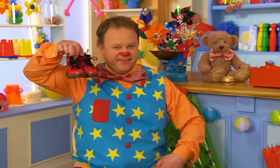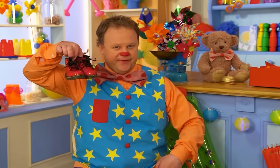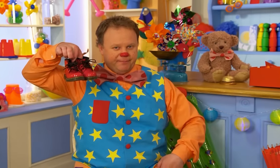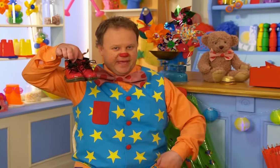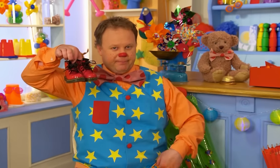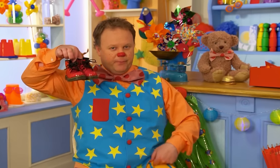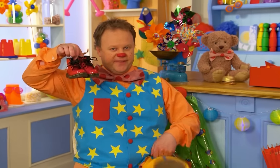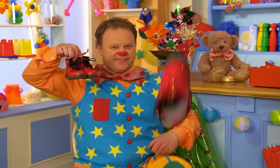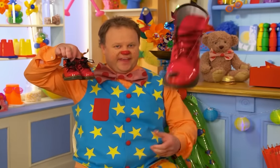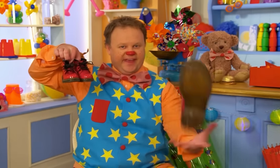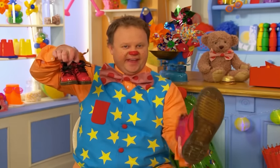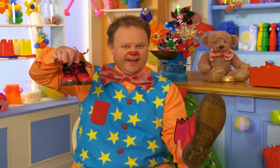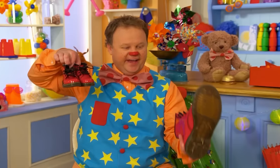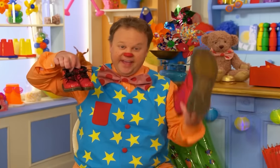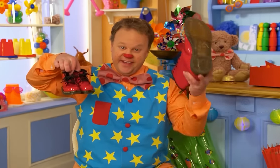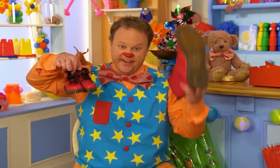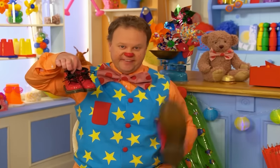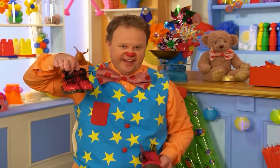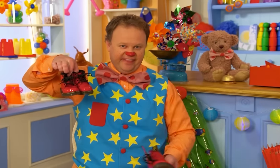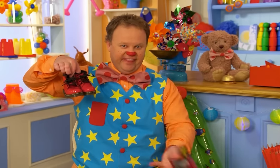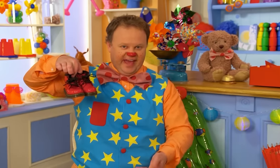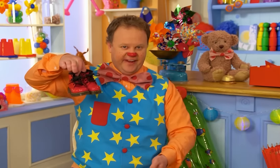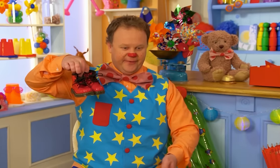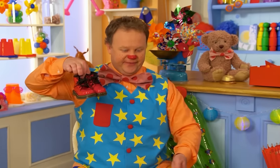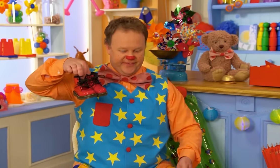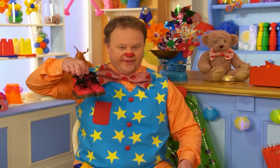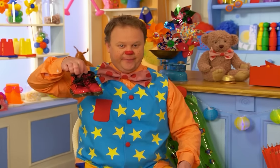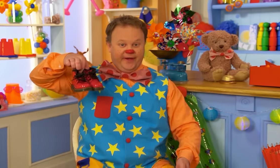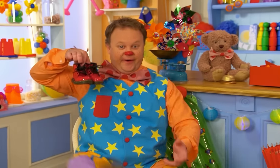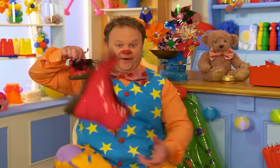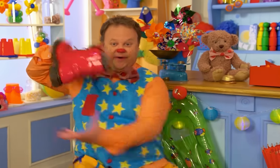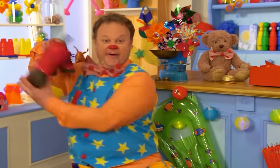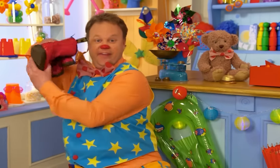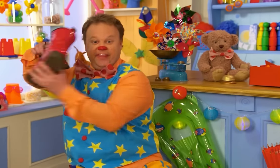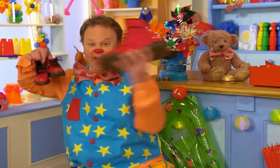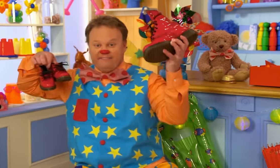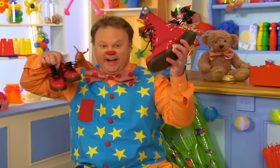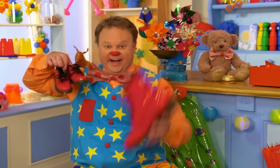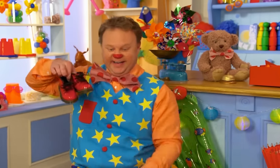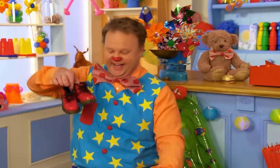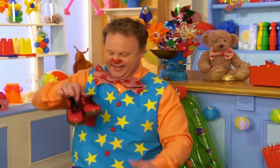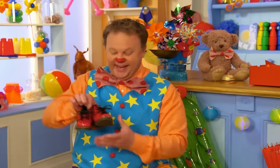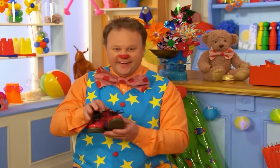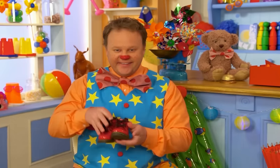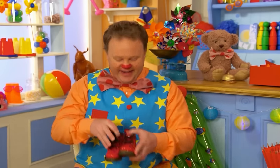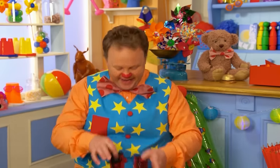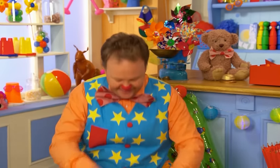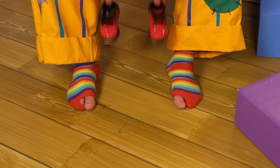too big, but we'll see. Don't need that old shoe or that one. Right.